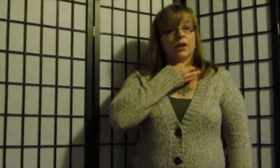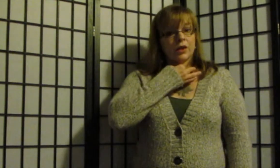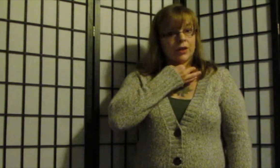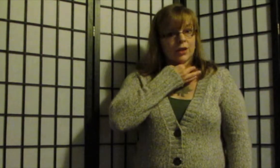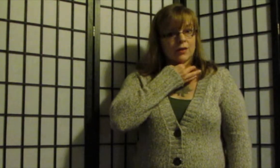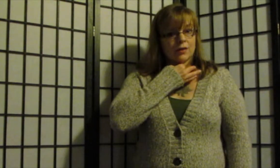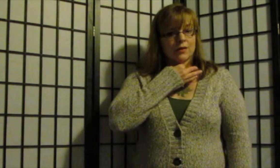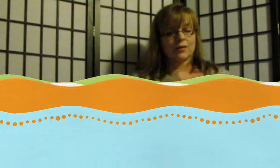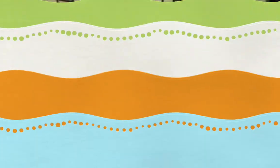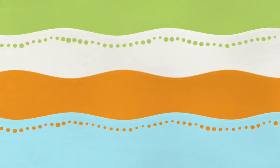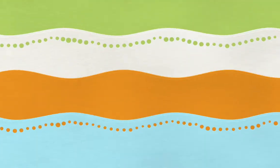Curious.